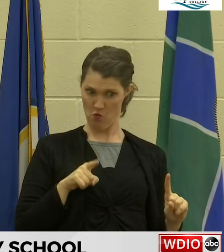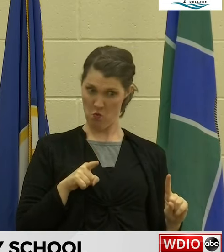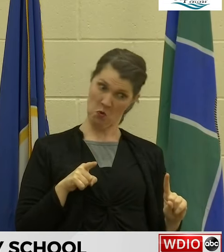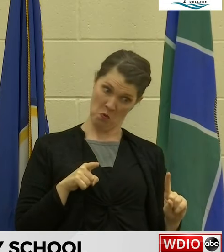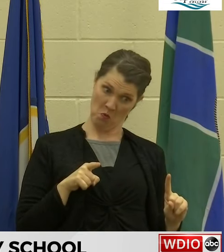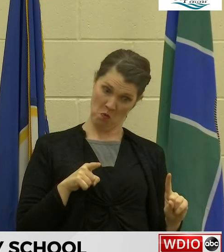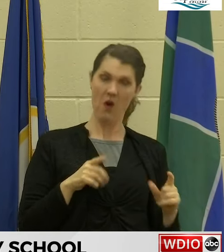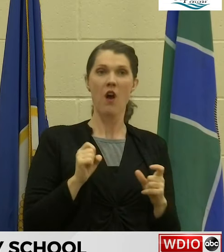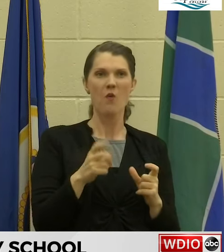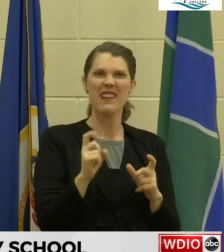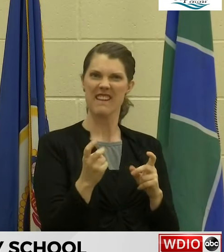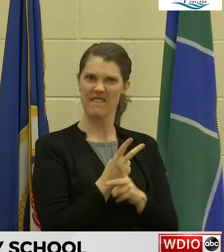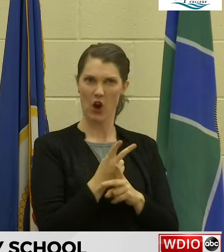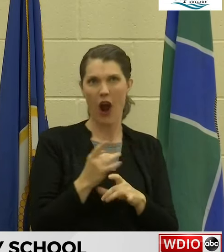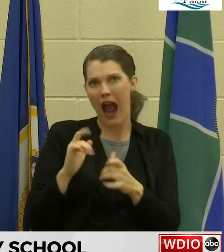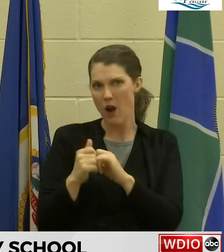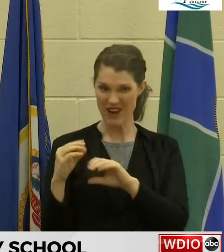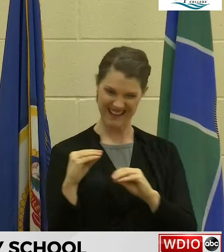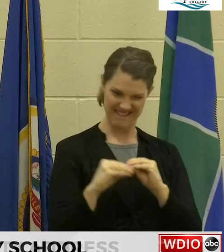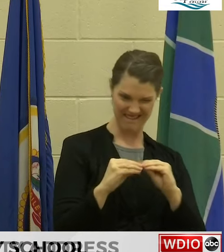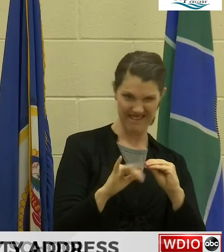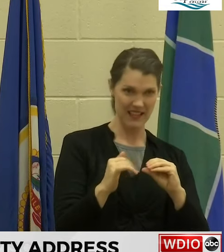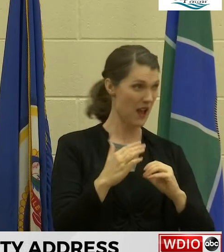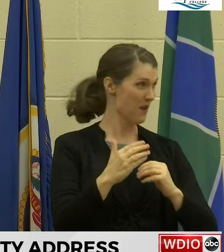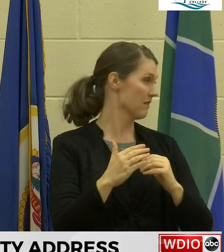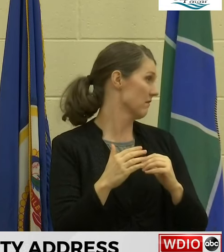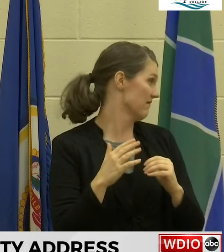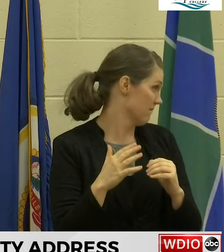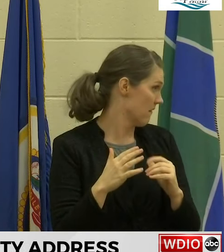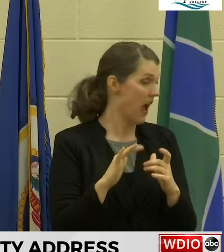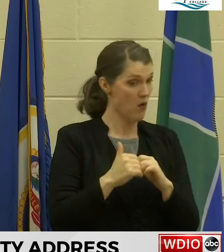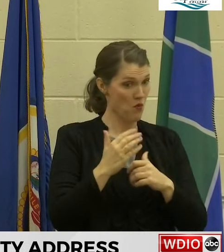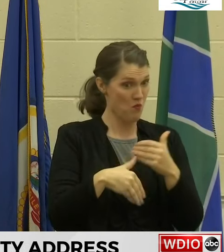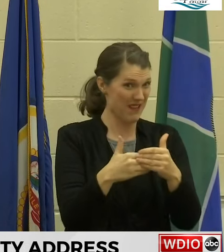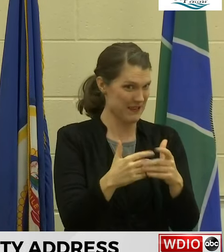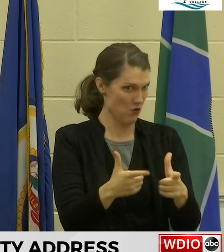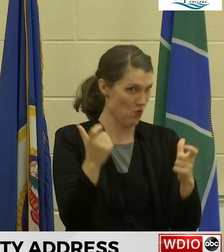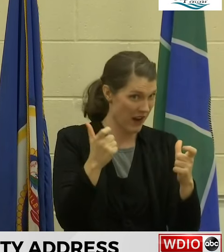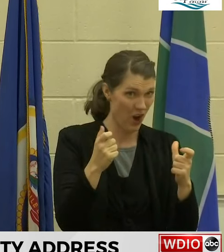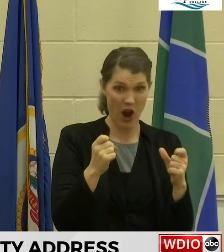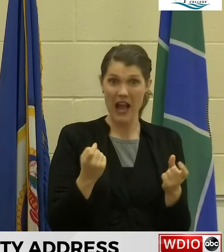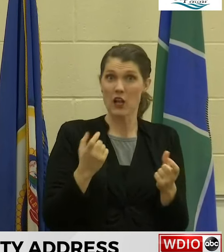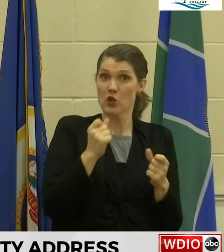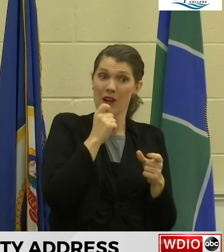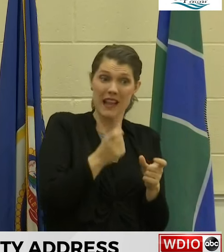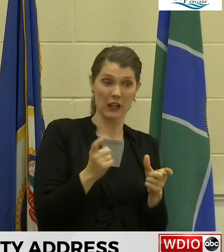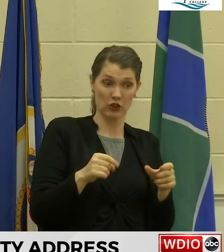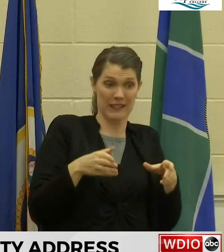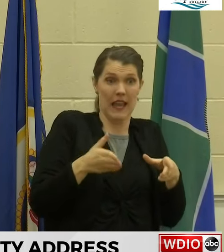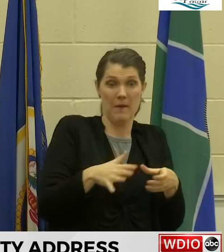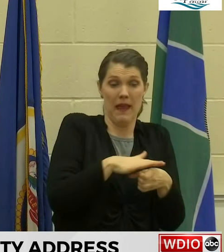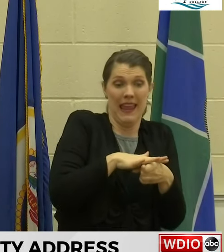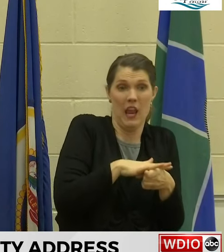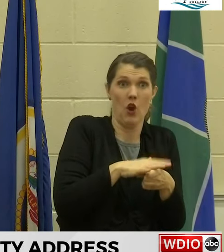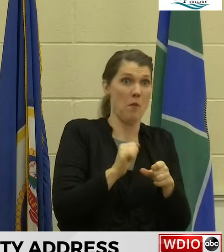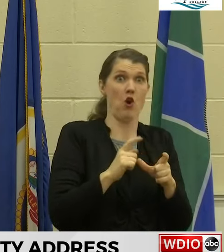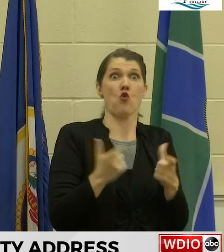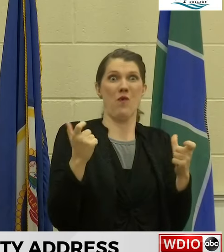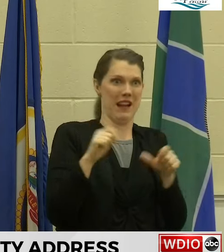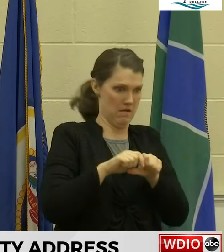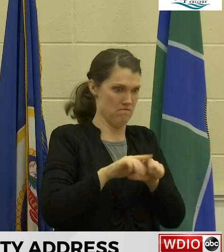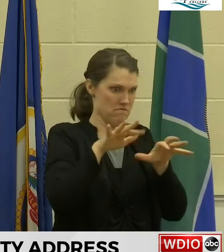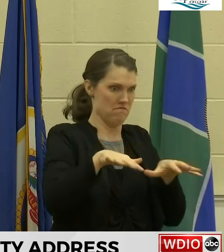make the progress quicker, that process quicker, and bring it to scale, both here in Duluth and around the